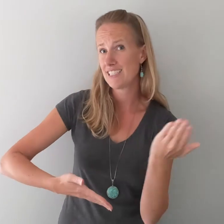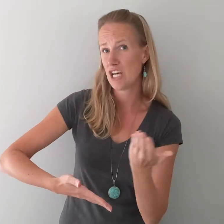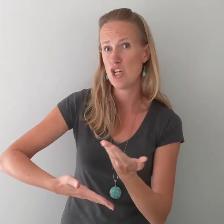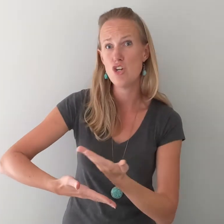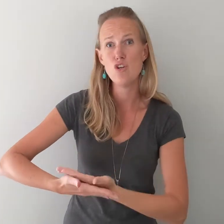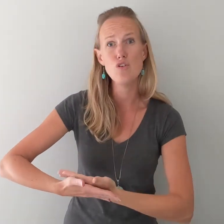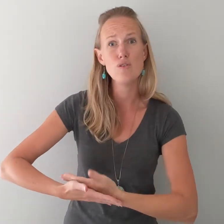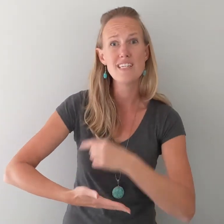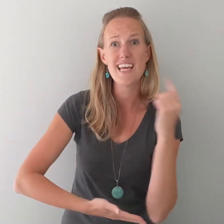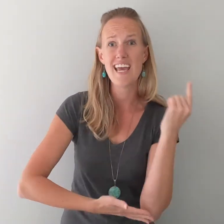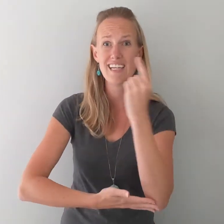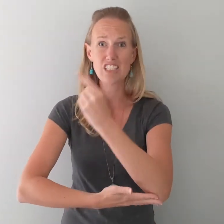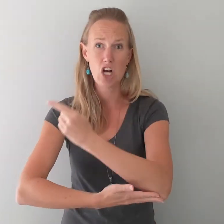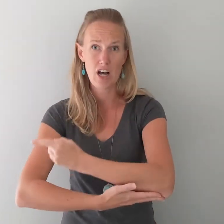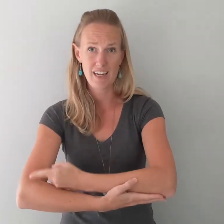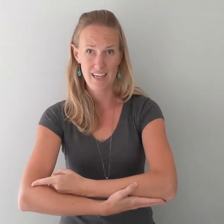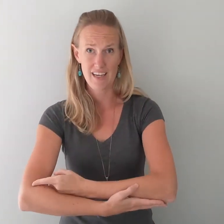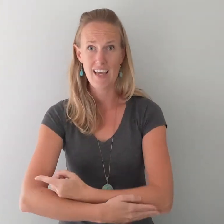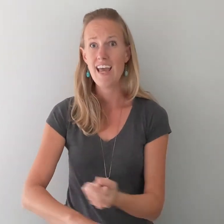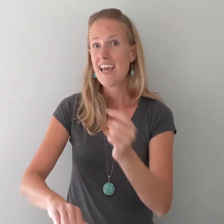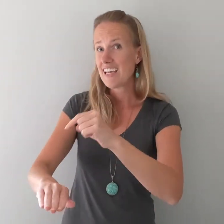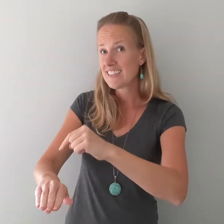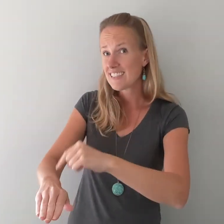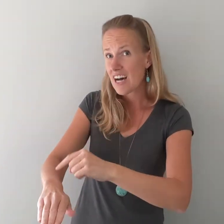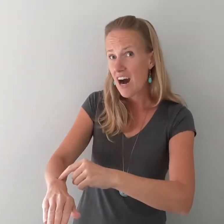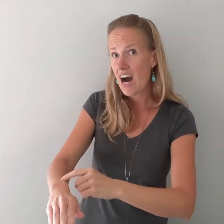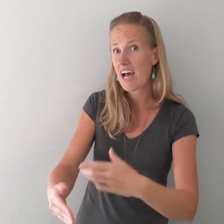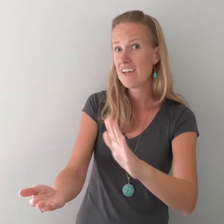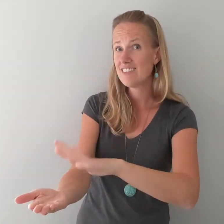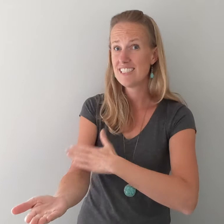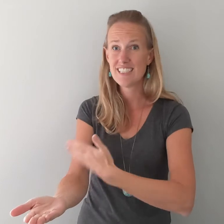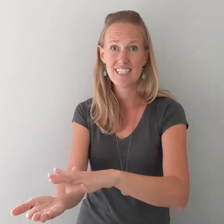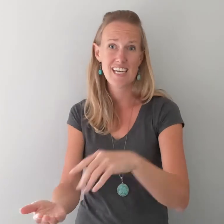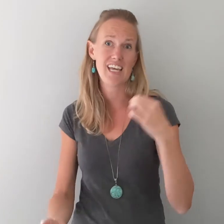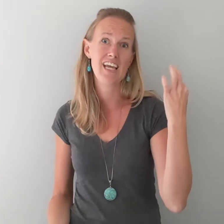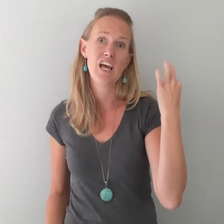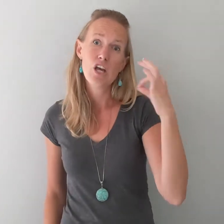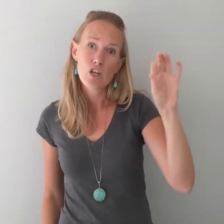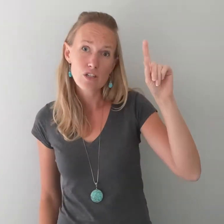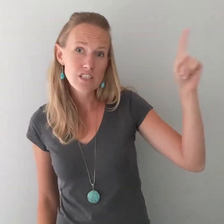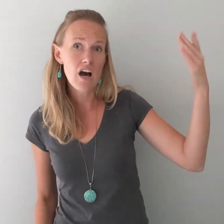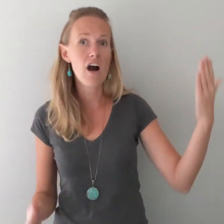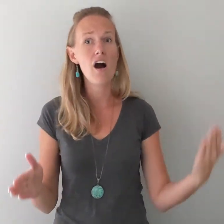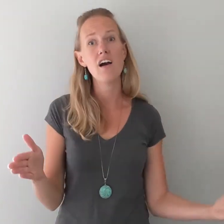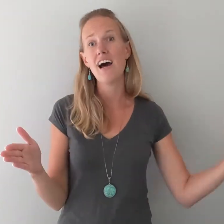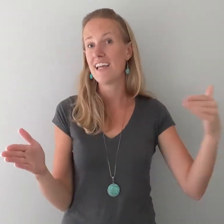a new day dawning. It's time to sing your song